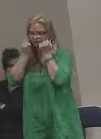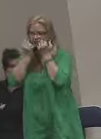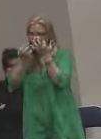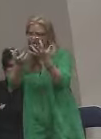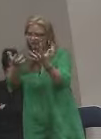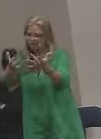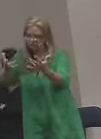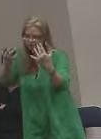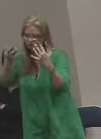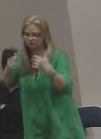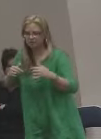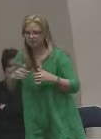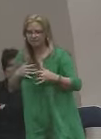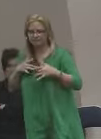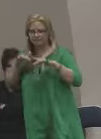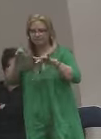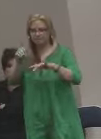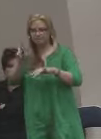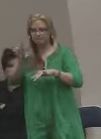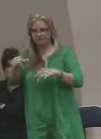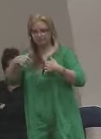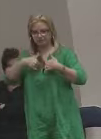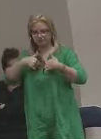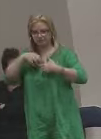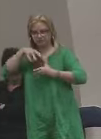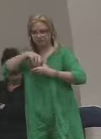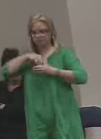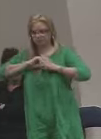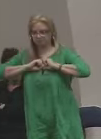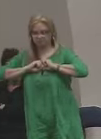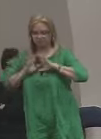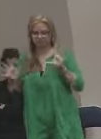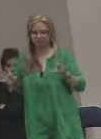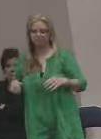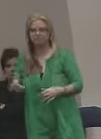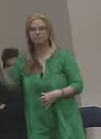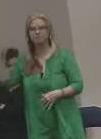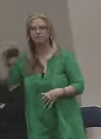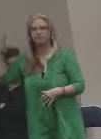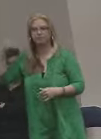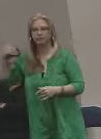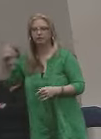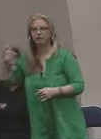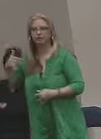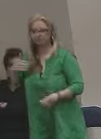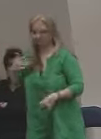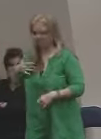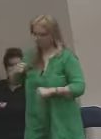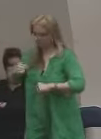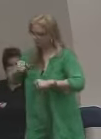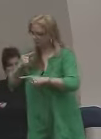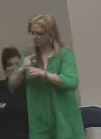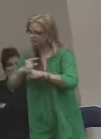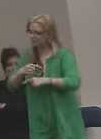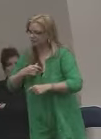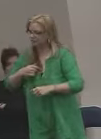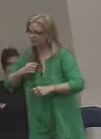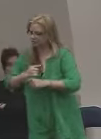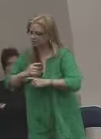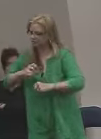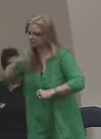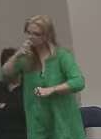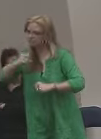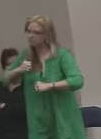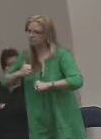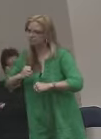my vocabulary. Back then, I took that as a compliment. Now I take